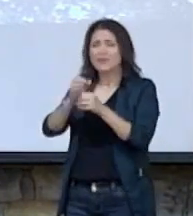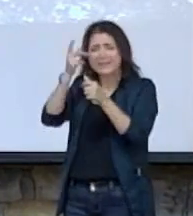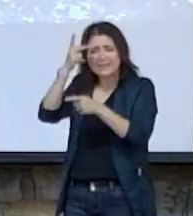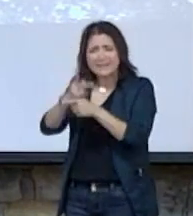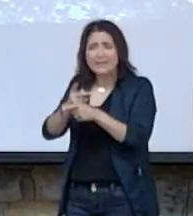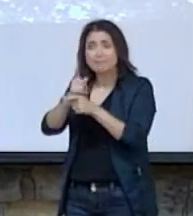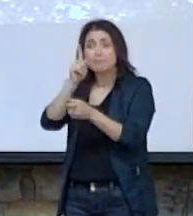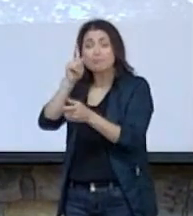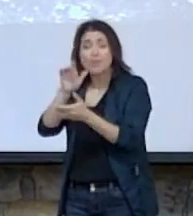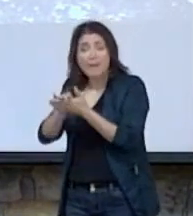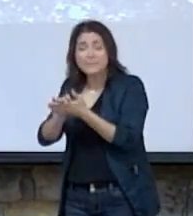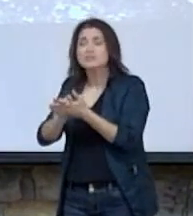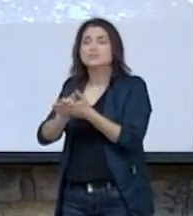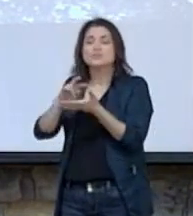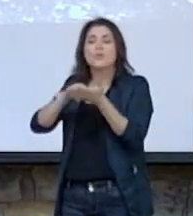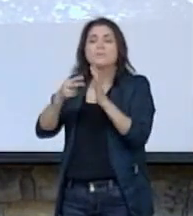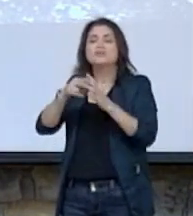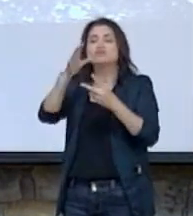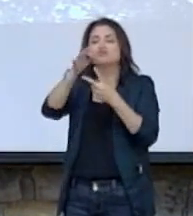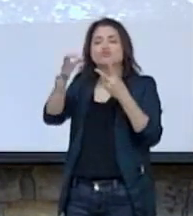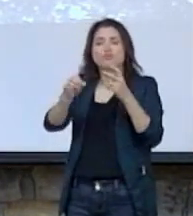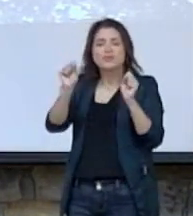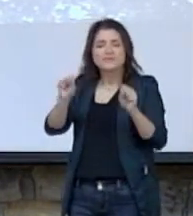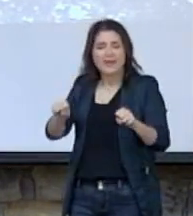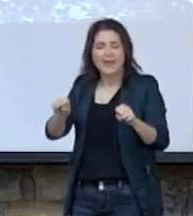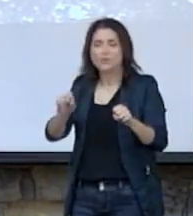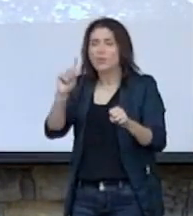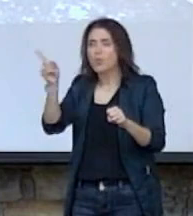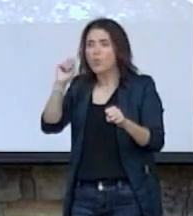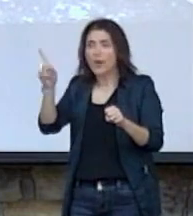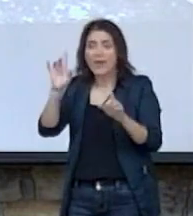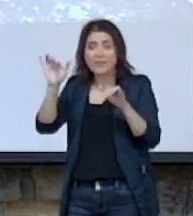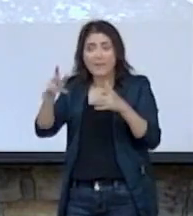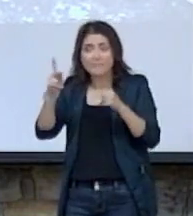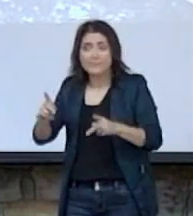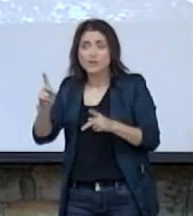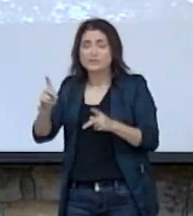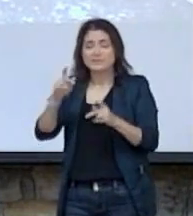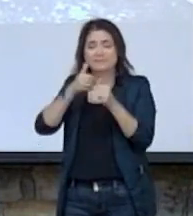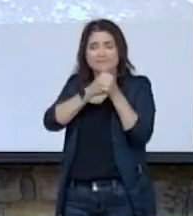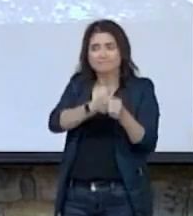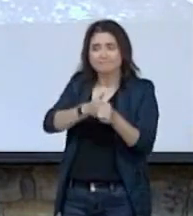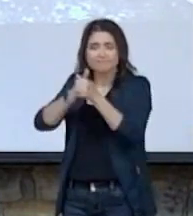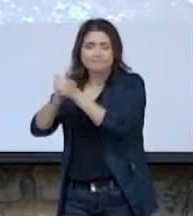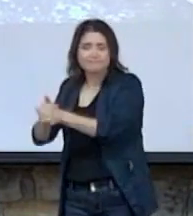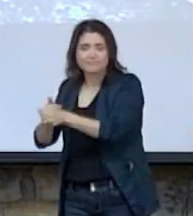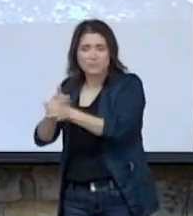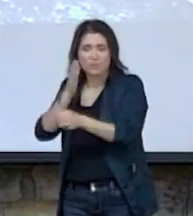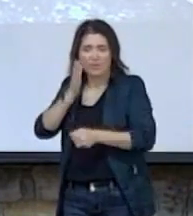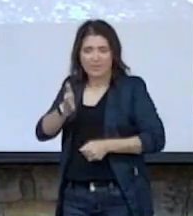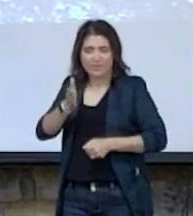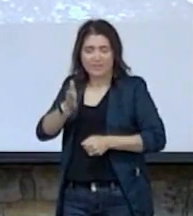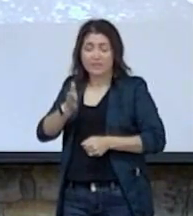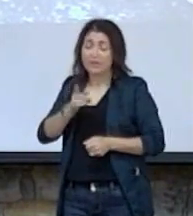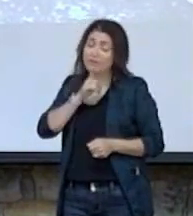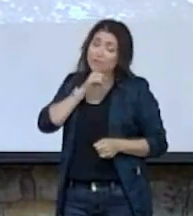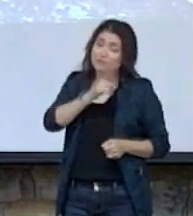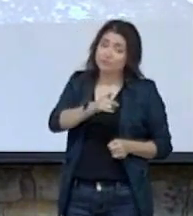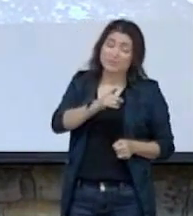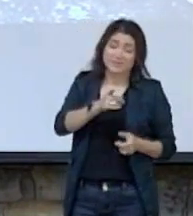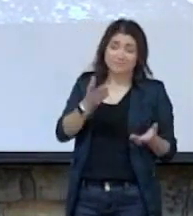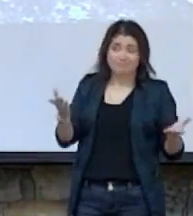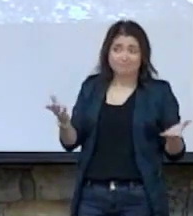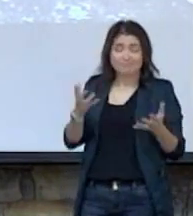it's because of that there's a choice to be made on where an individual places his allegiance. You know, the truth is there's a lot of